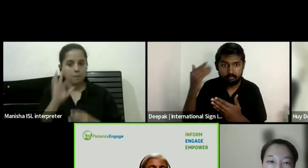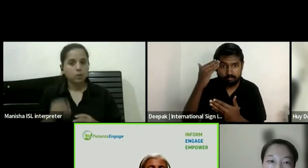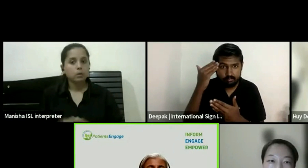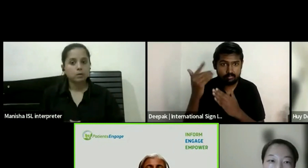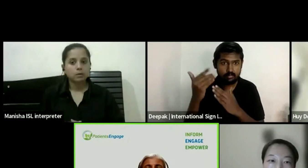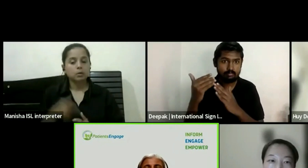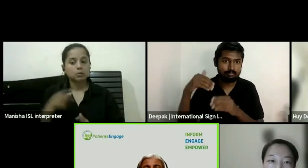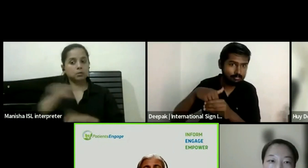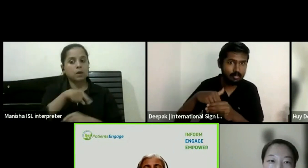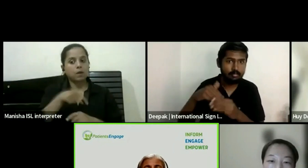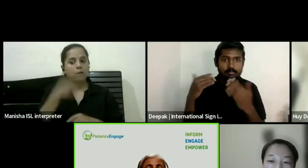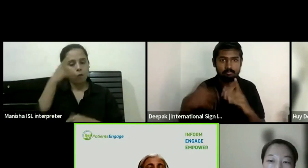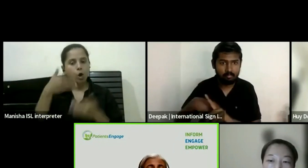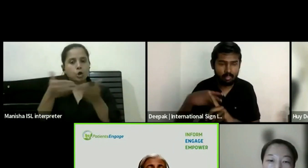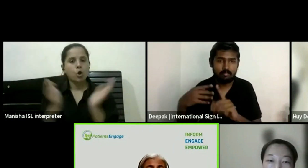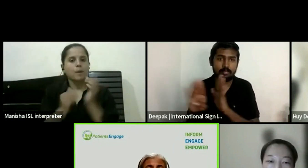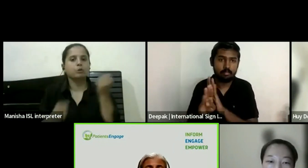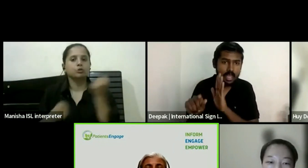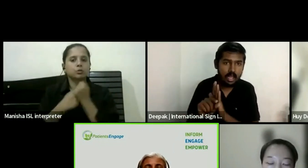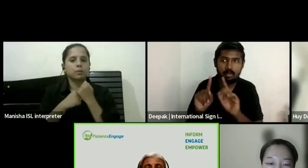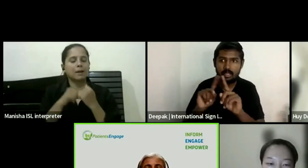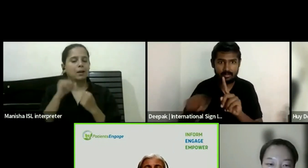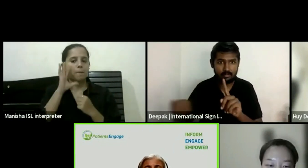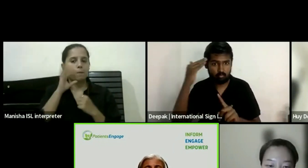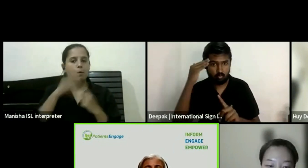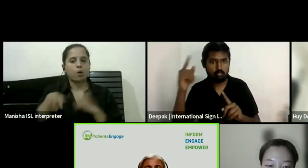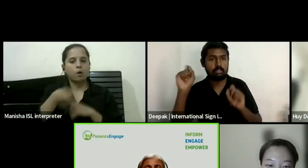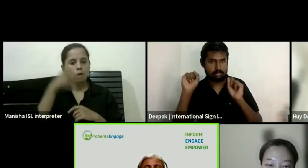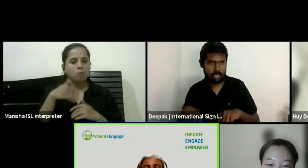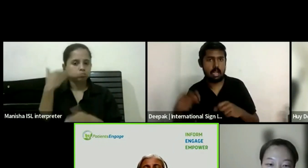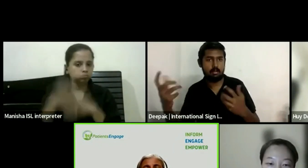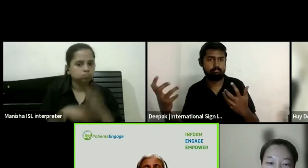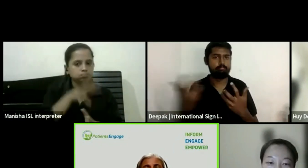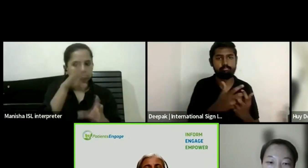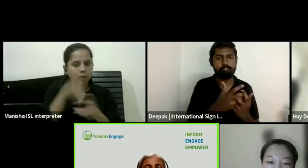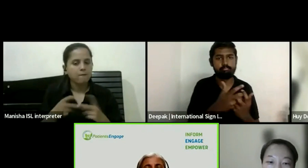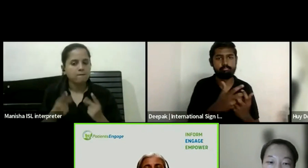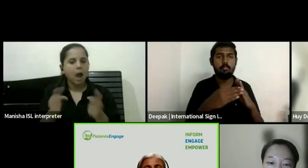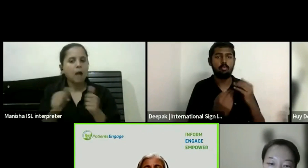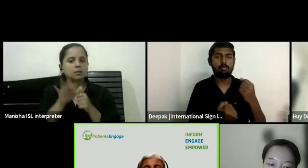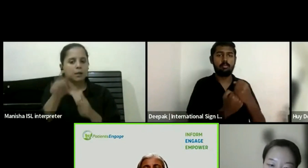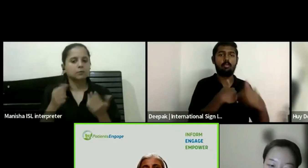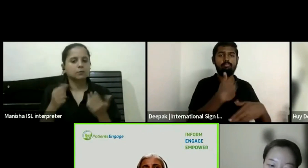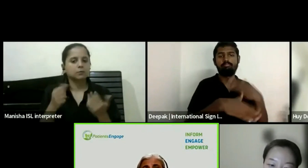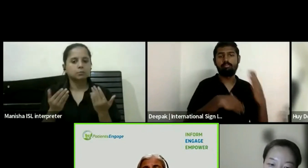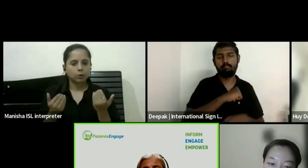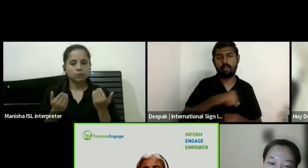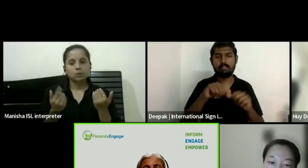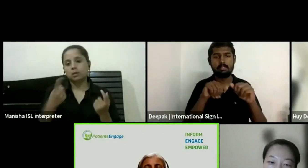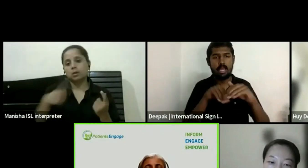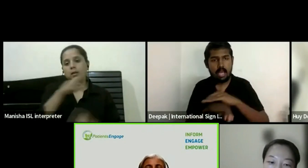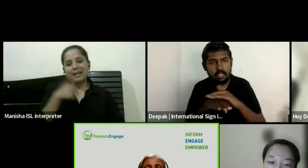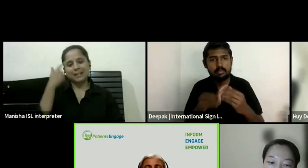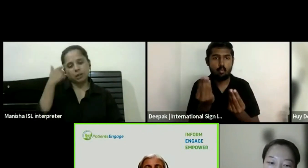for community support as well as for interventions and faster access. So I think that's something that I would like